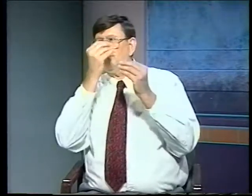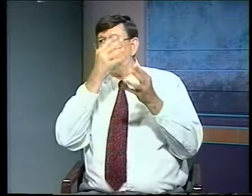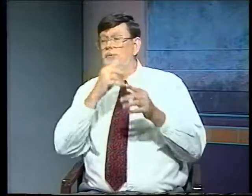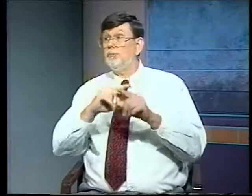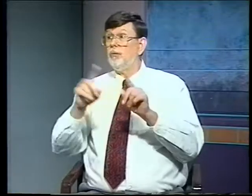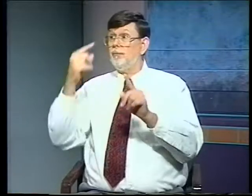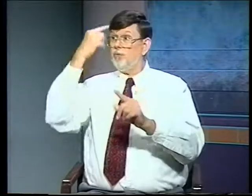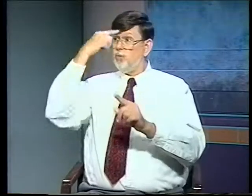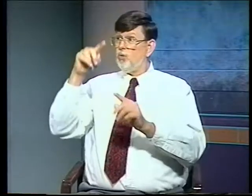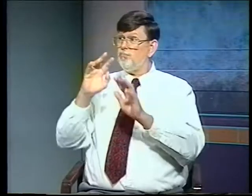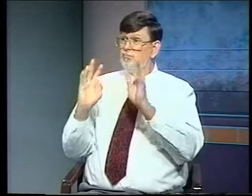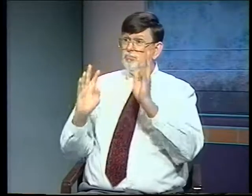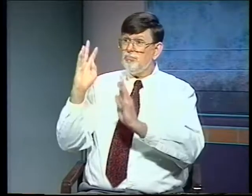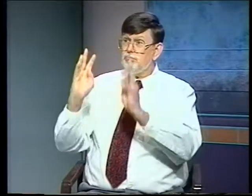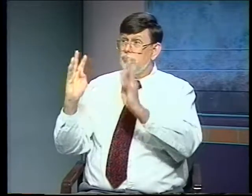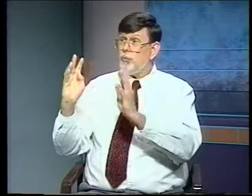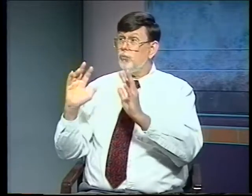novice or who might be missing